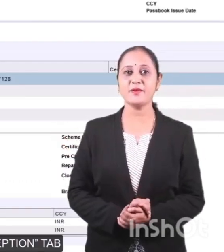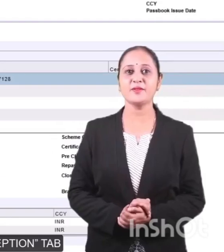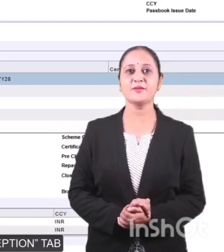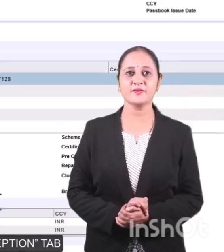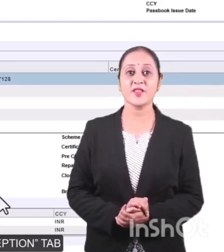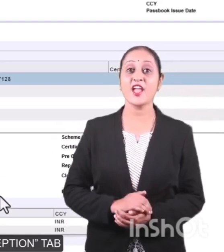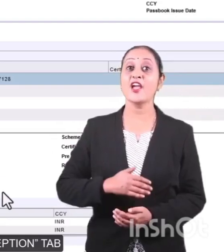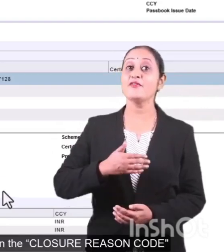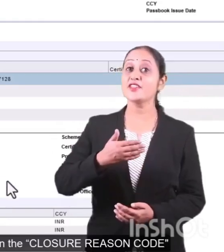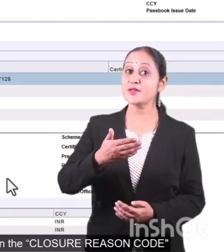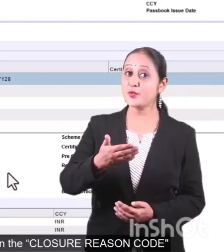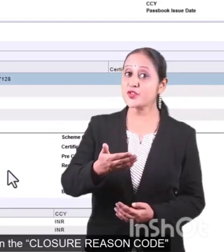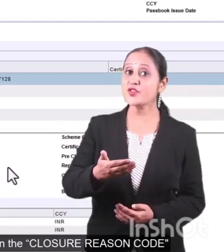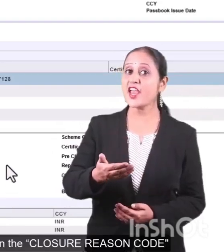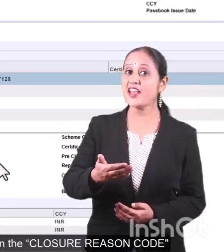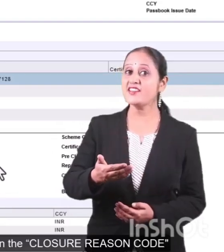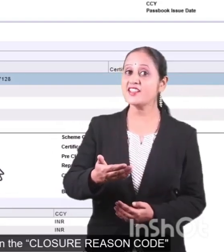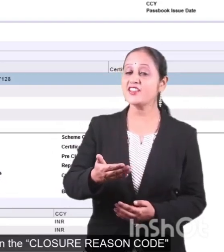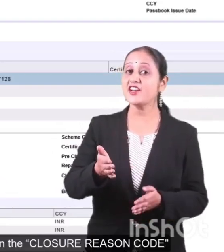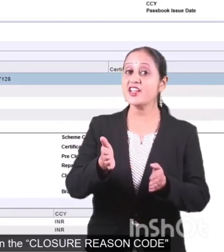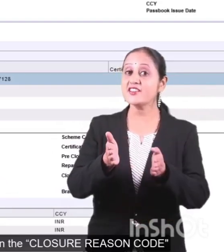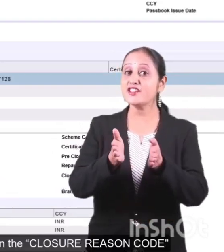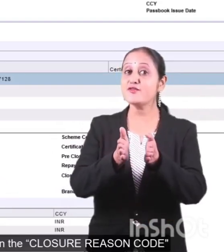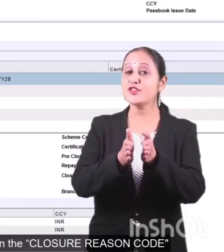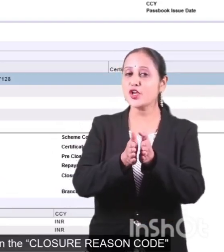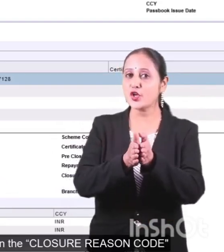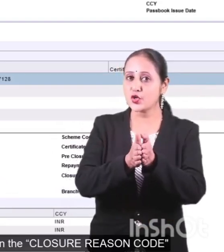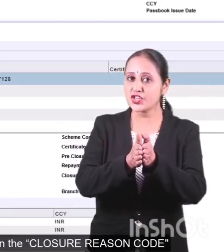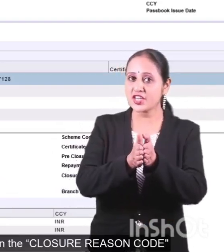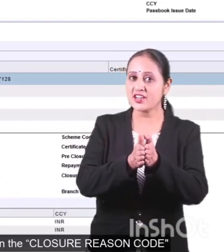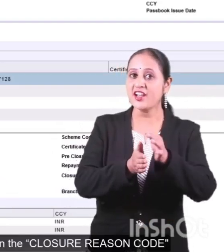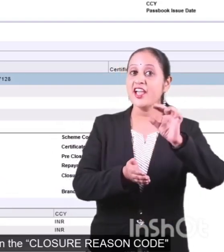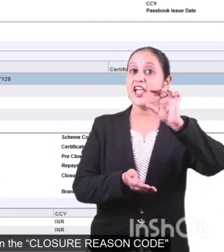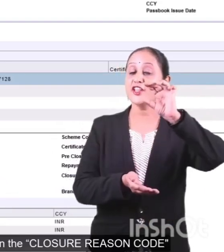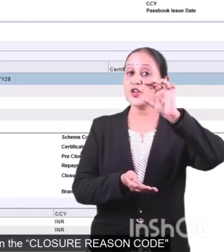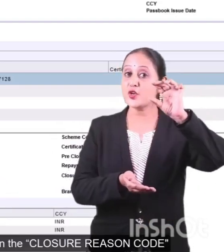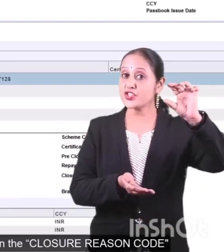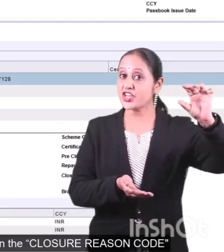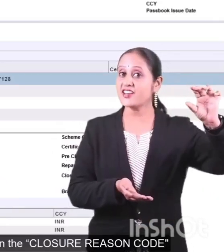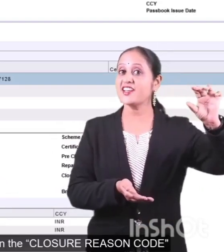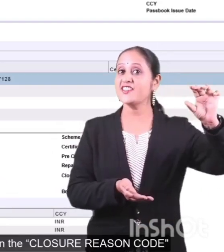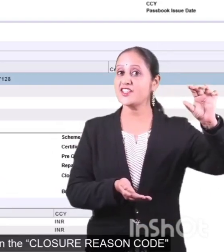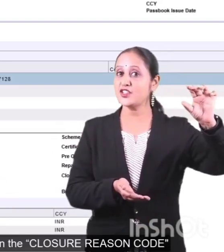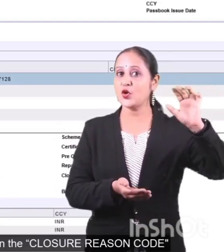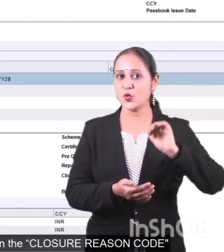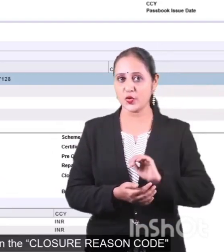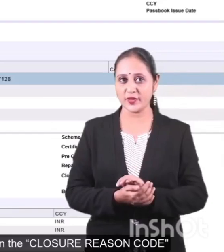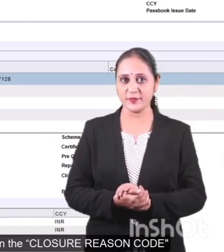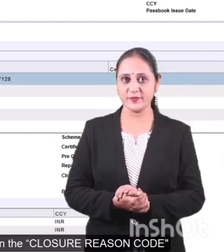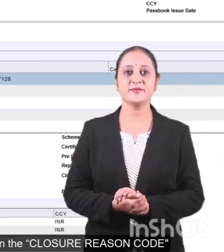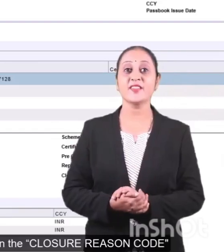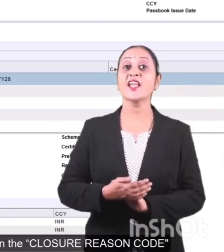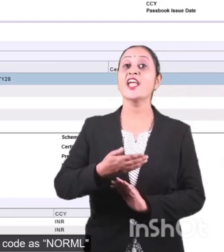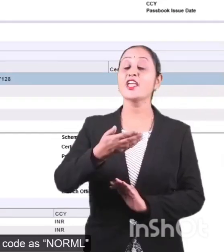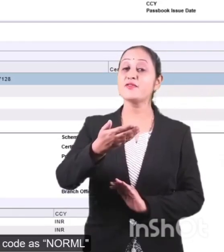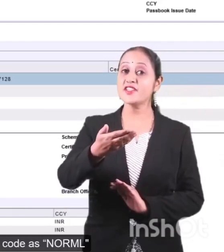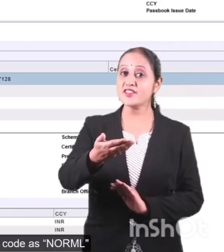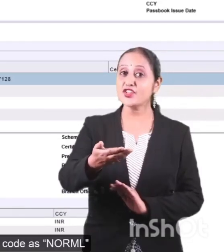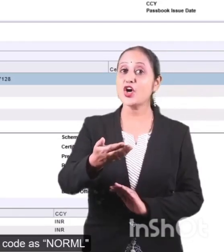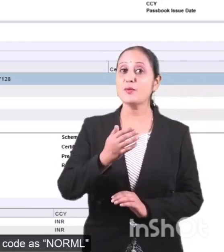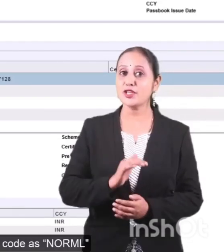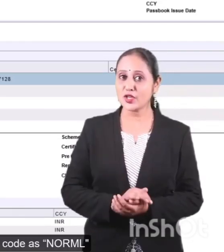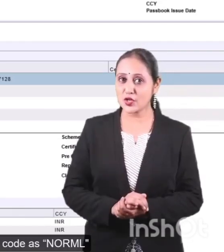closure exception tab. We are supposed to enter the reason for the closure in the closure reason